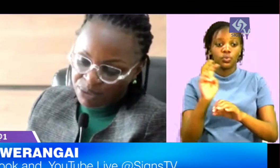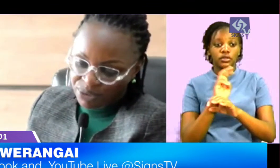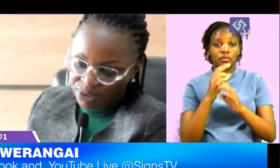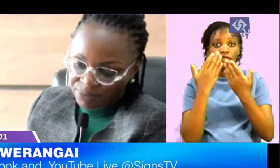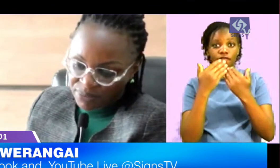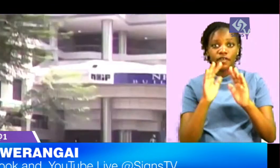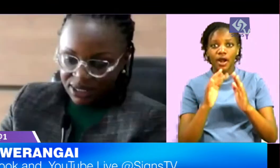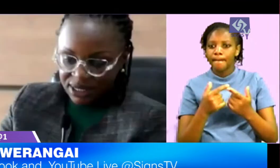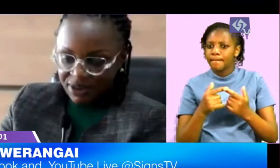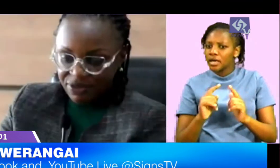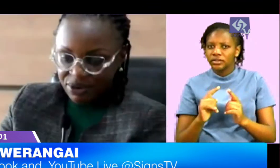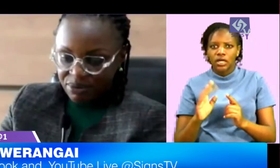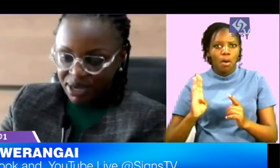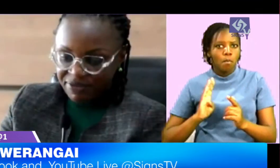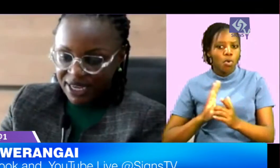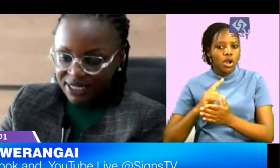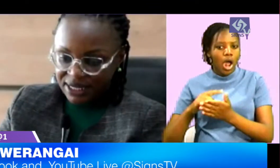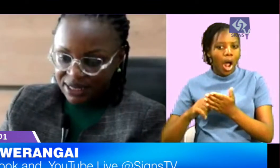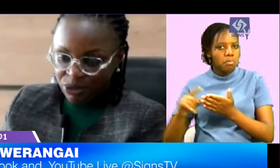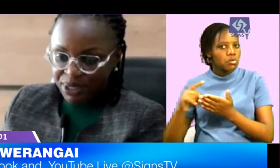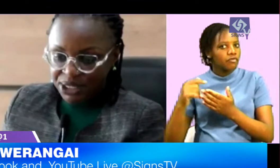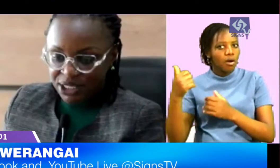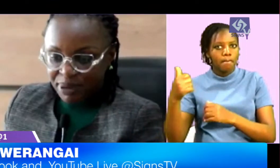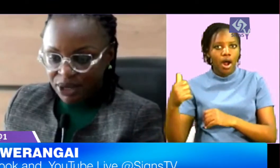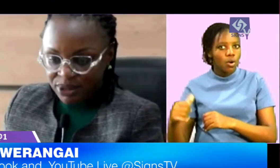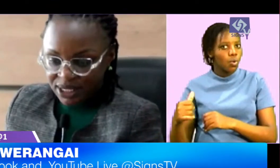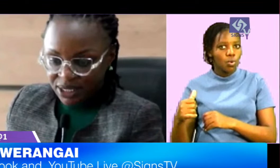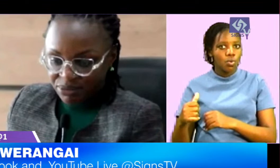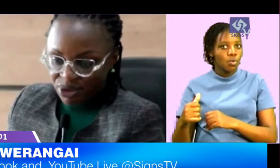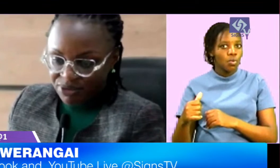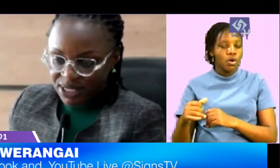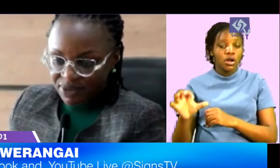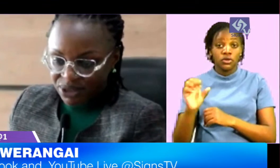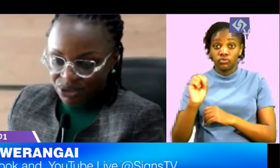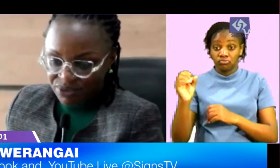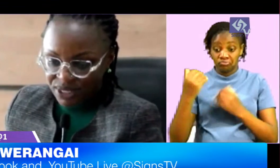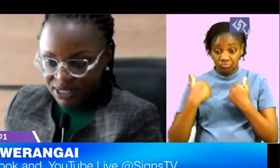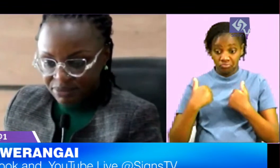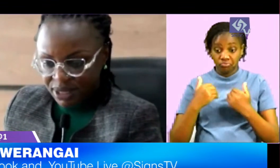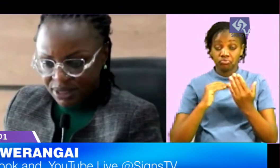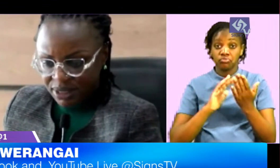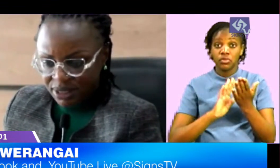approval. It is therefore my finding that the outpatient pilot scheme of 7th of December